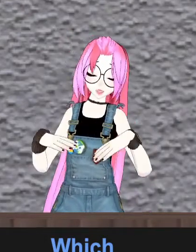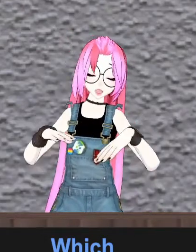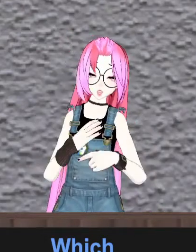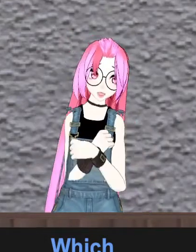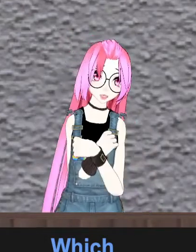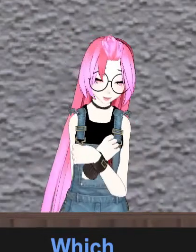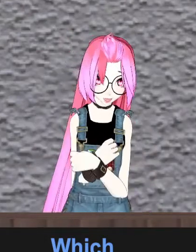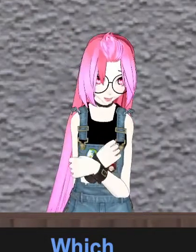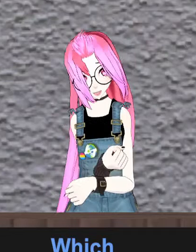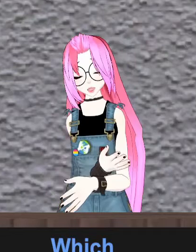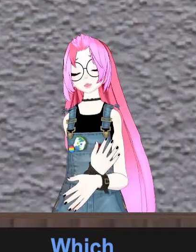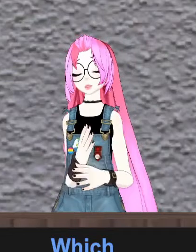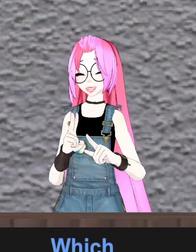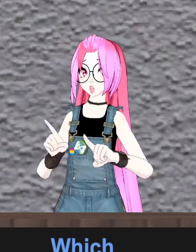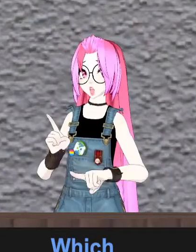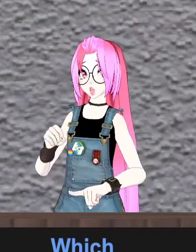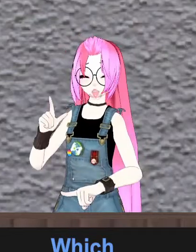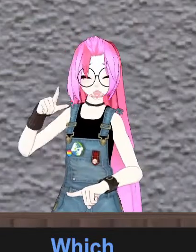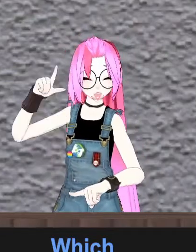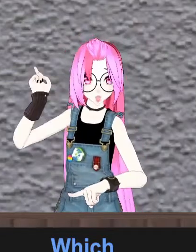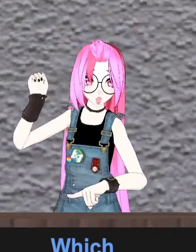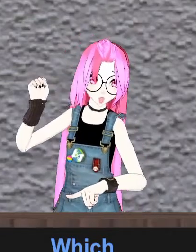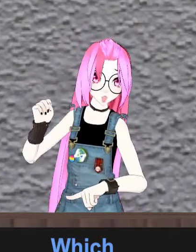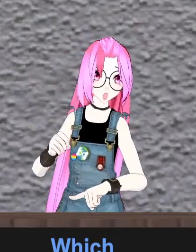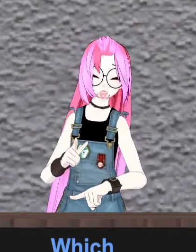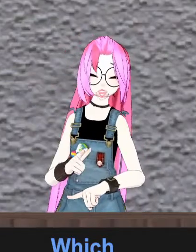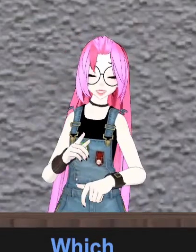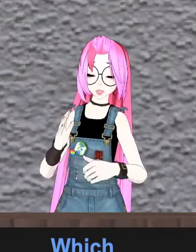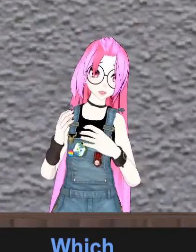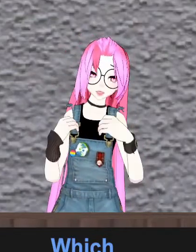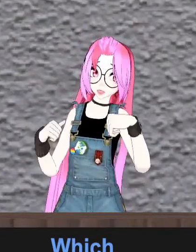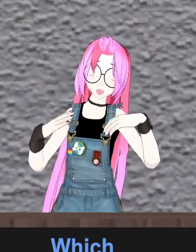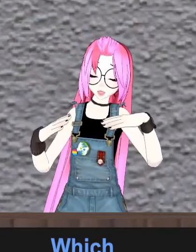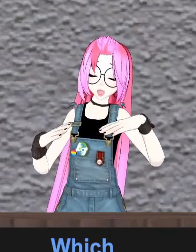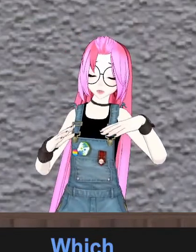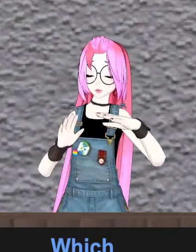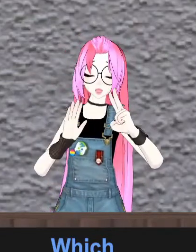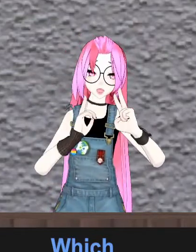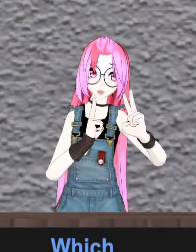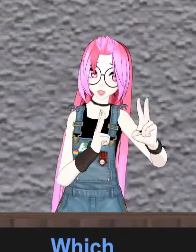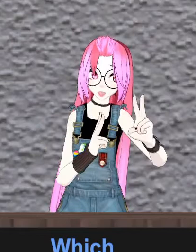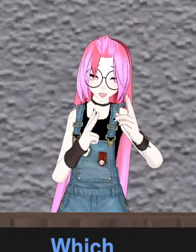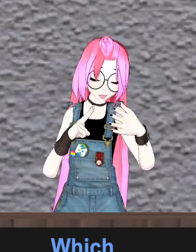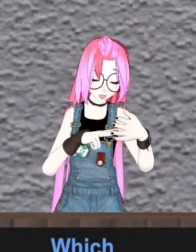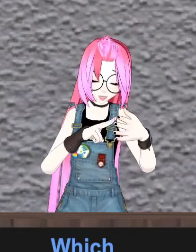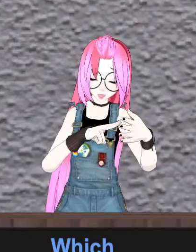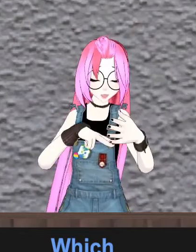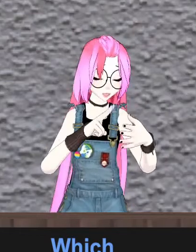just love it so much. So yeah, if you ever hear Gallaudet, it's amazing. I really recommend just looking into it,